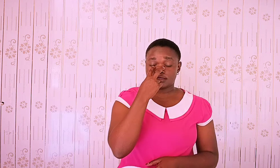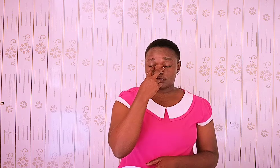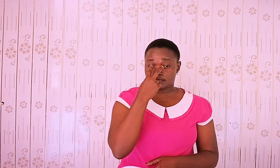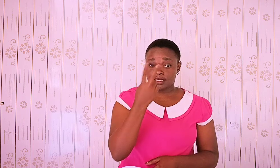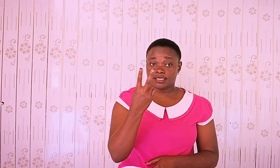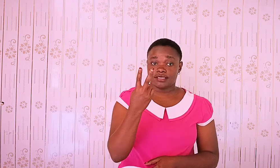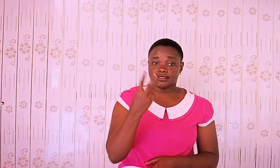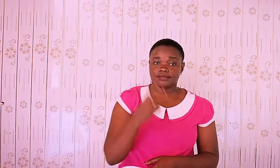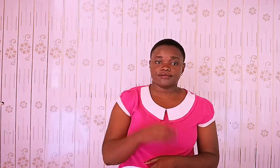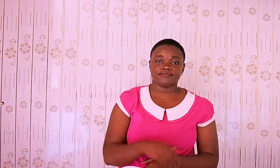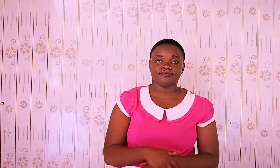see,